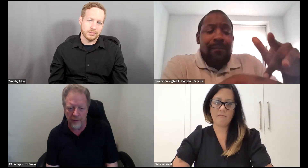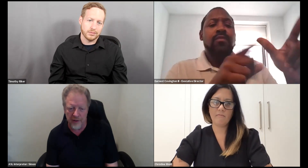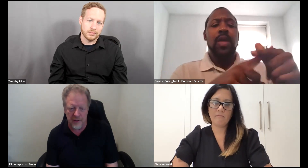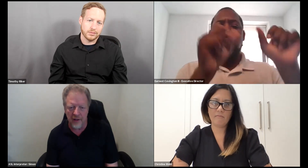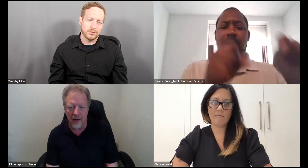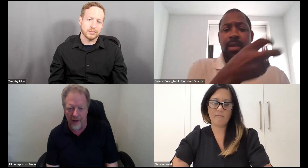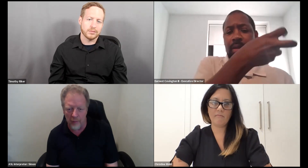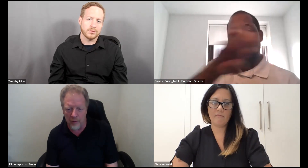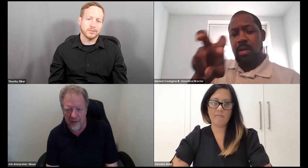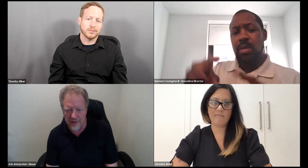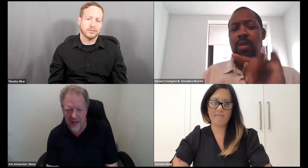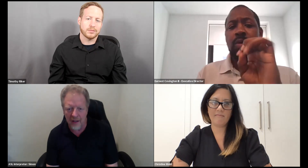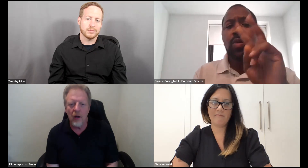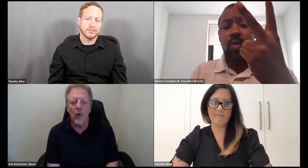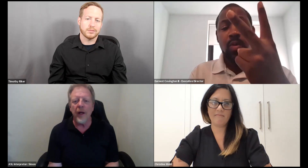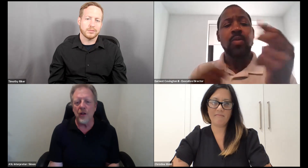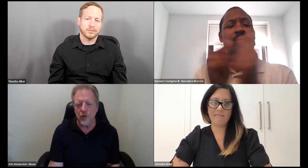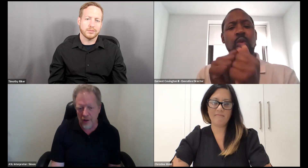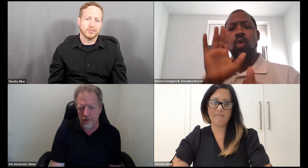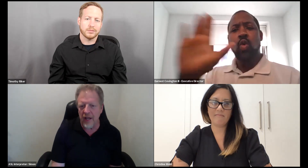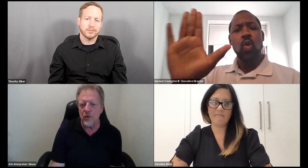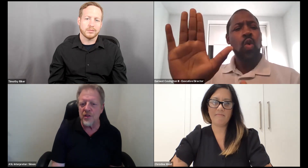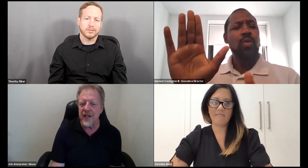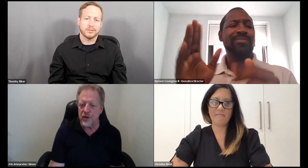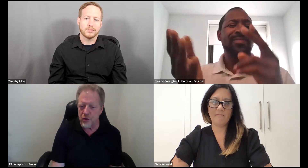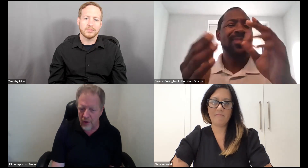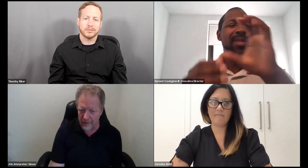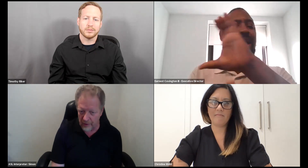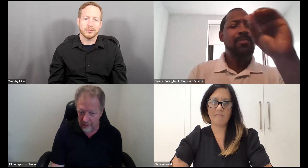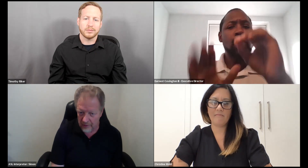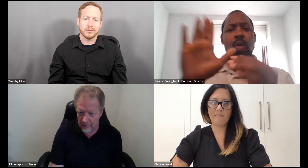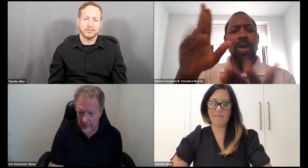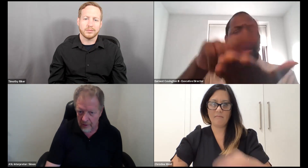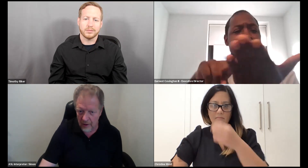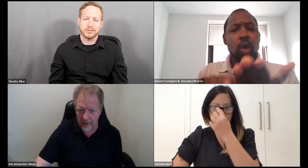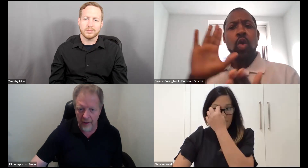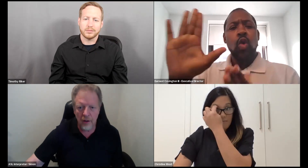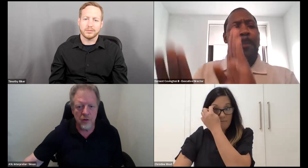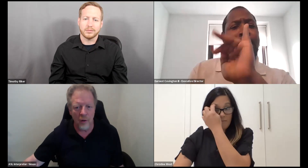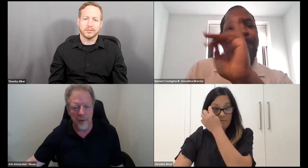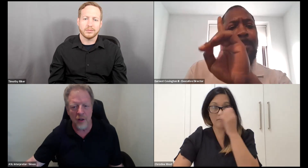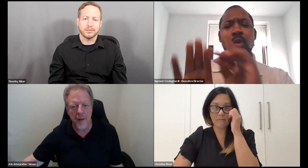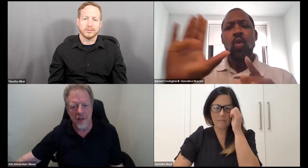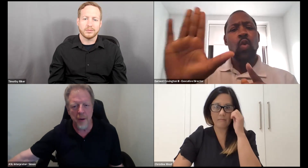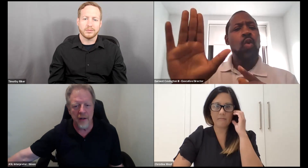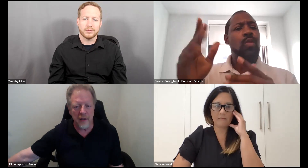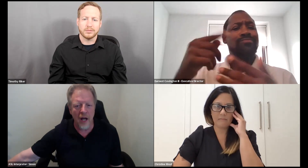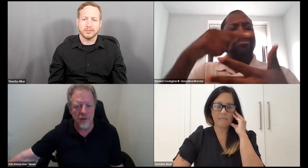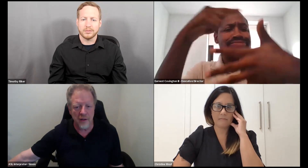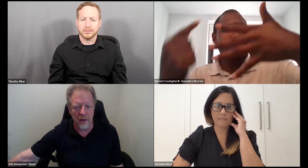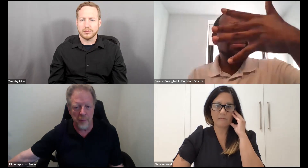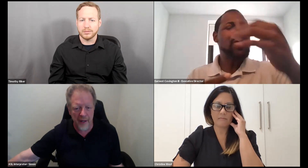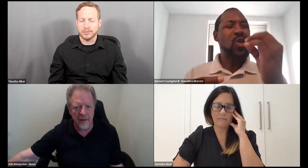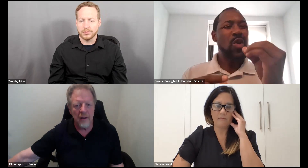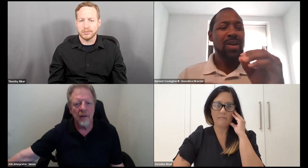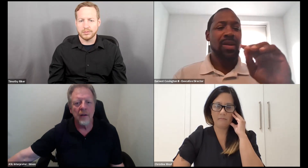someone from this, they're not available within the state. We can transfer that to a tier 2 level. Okay, so because based upon their contract